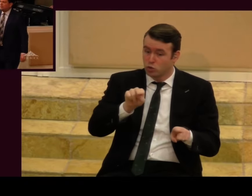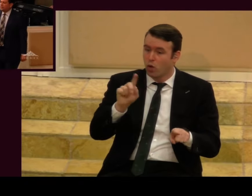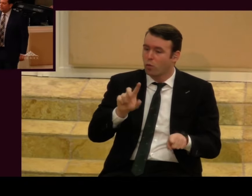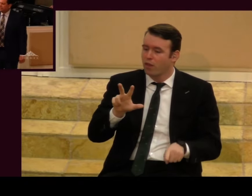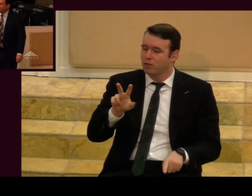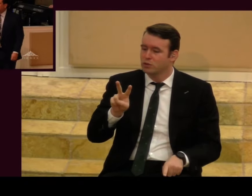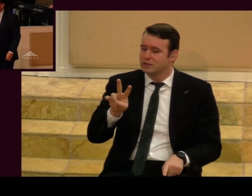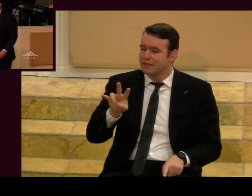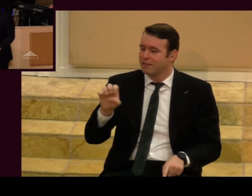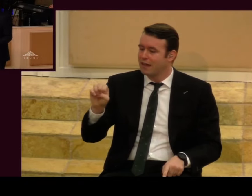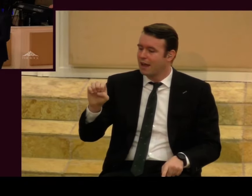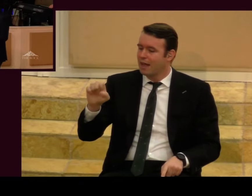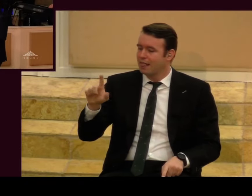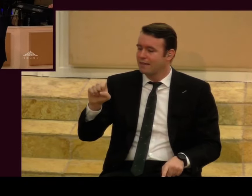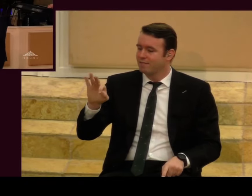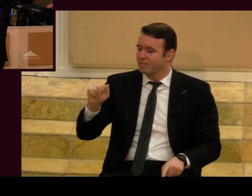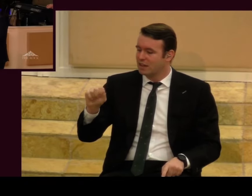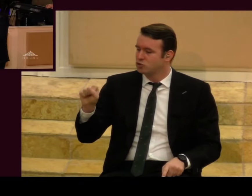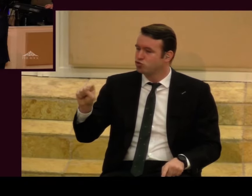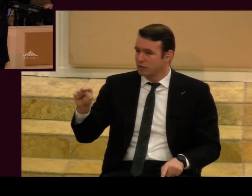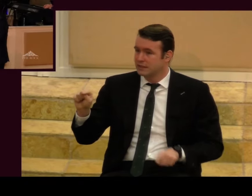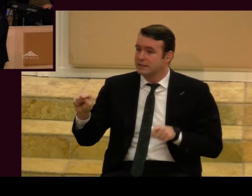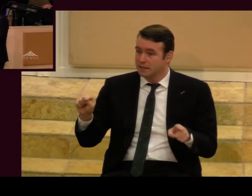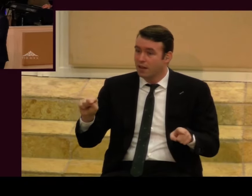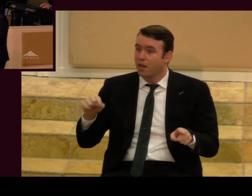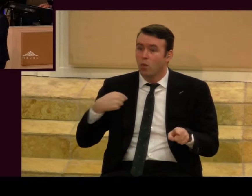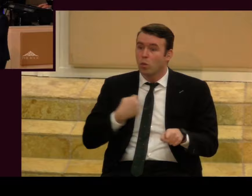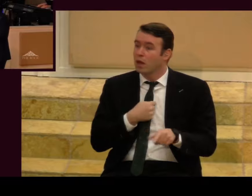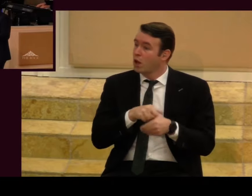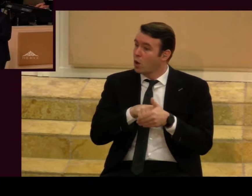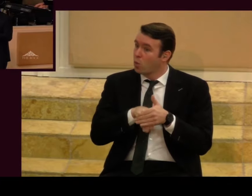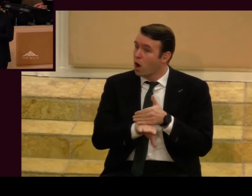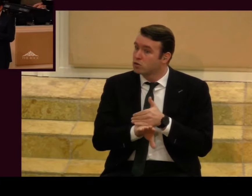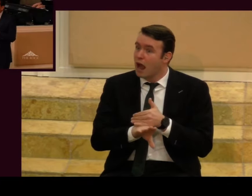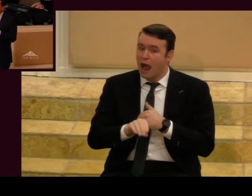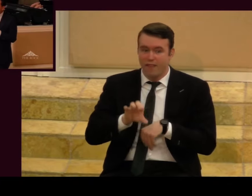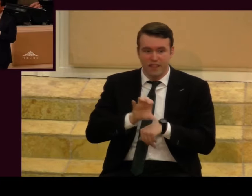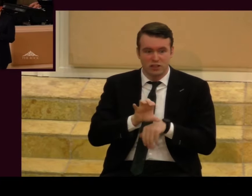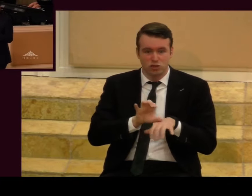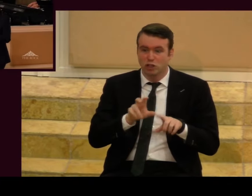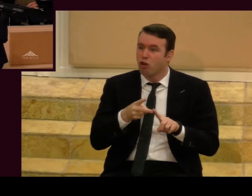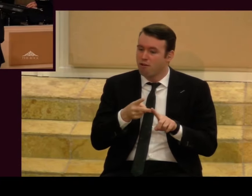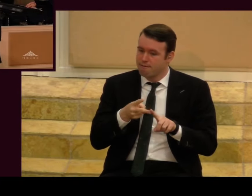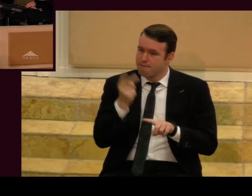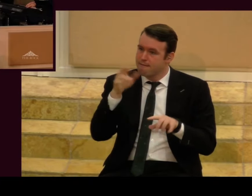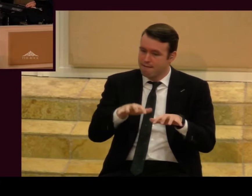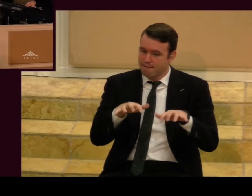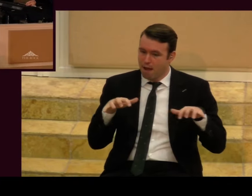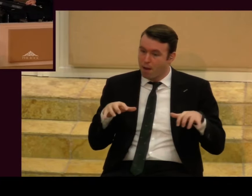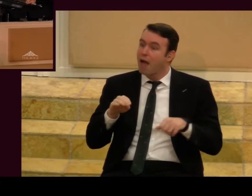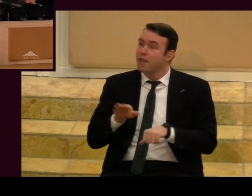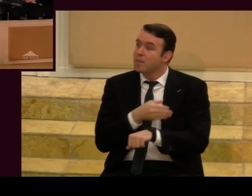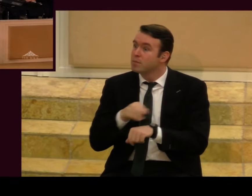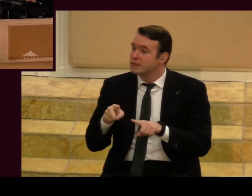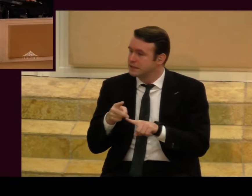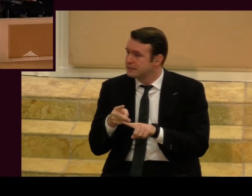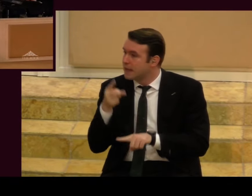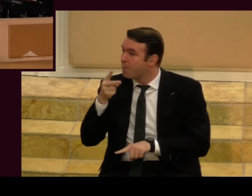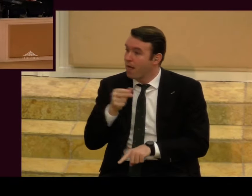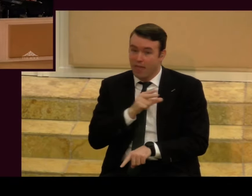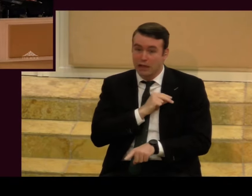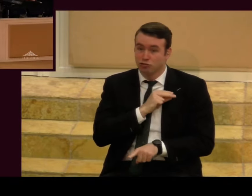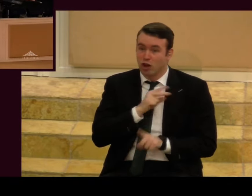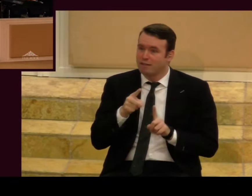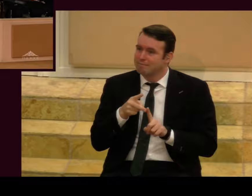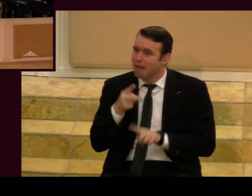now on 327 Alifa Street, we walked in and the congregation doubled, and music doubled,